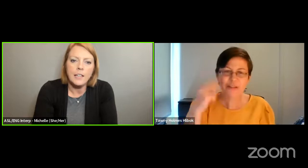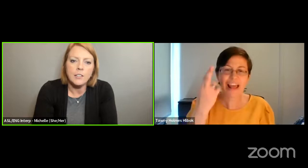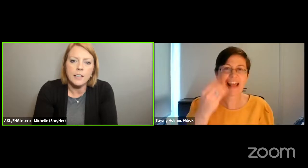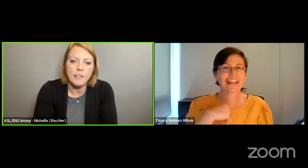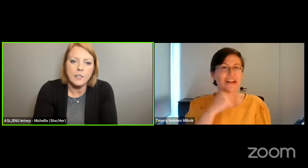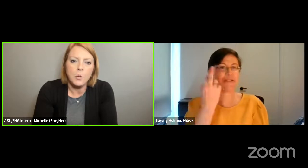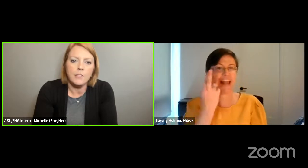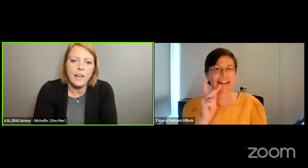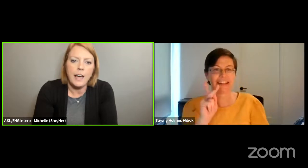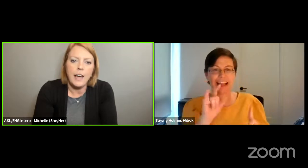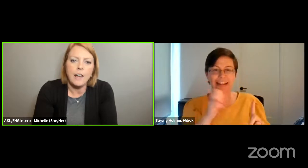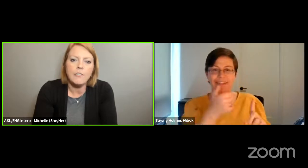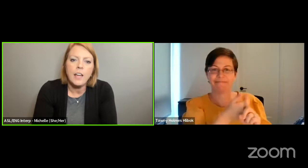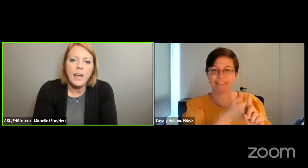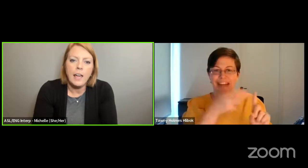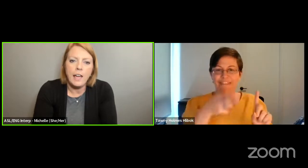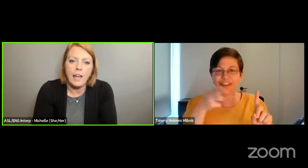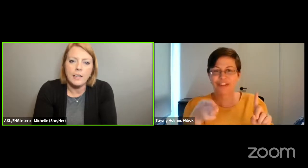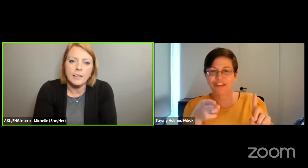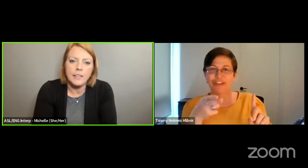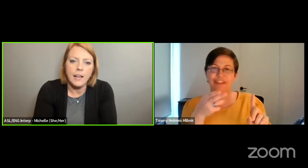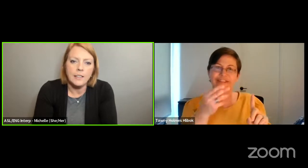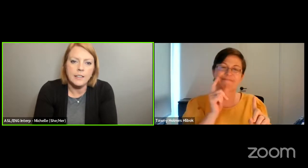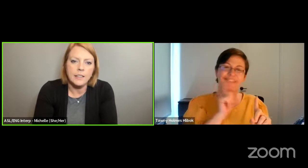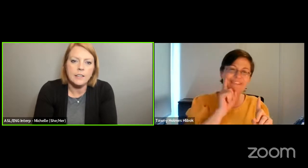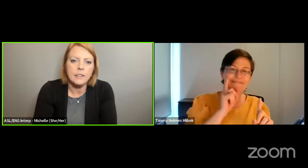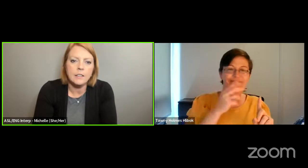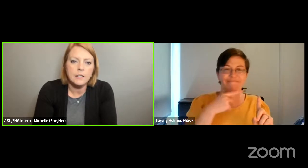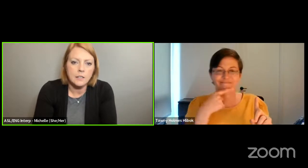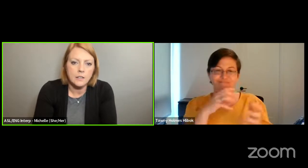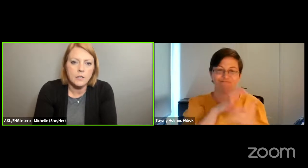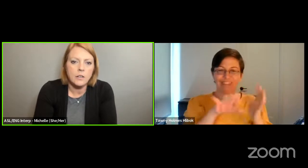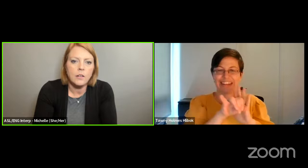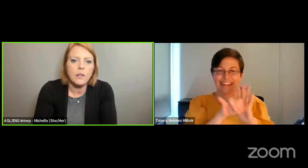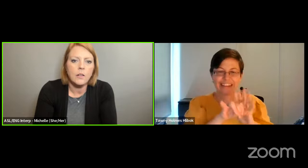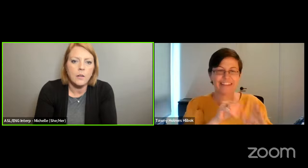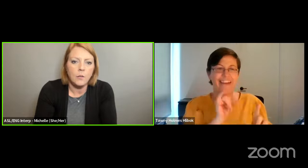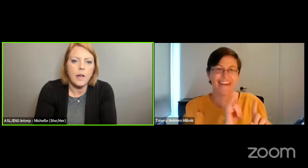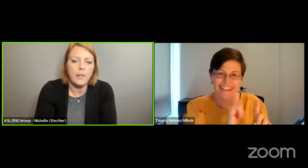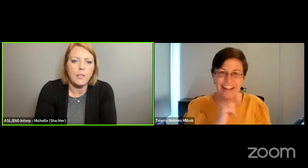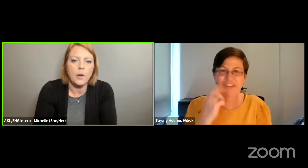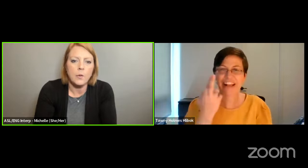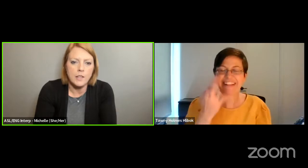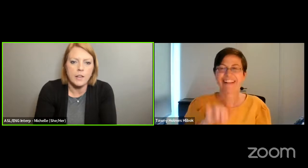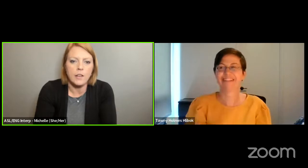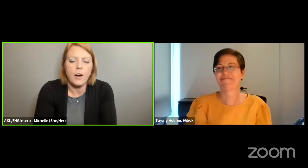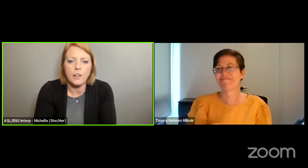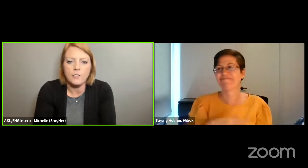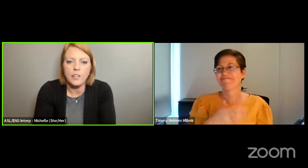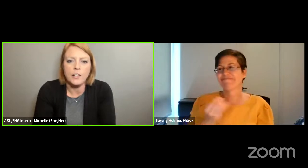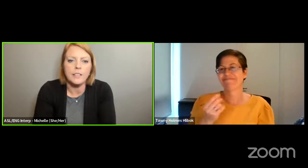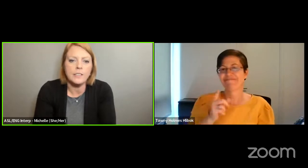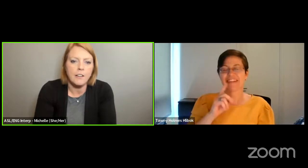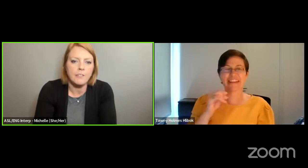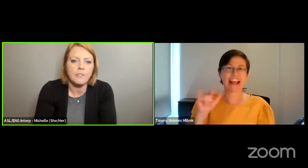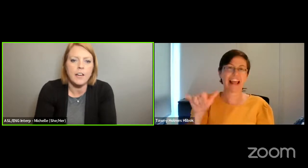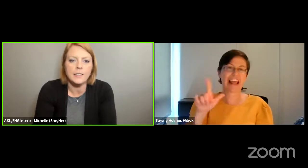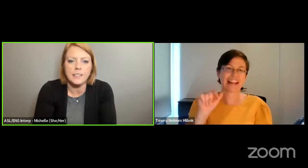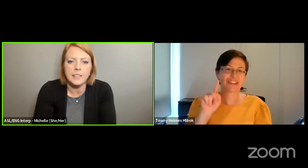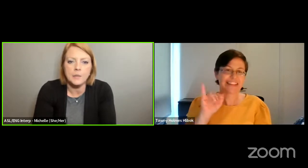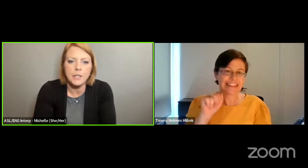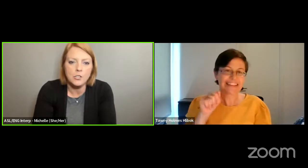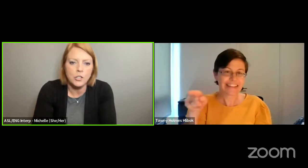identified later in life at 12 and a half, and Kelly, and there was the hard of hearing